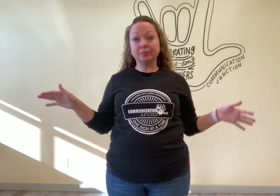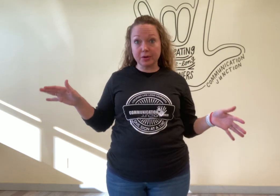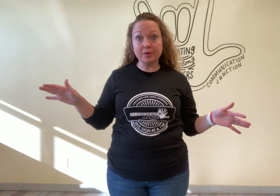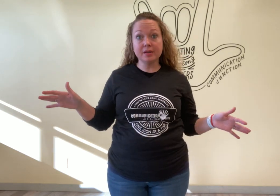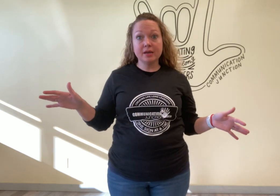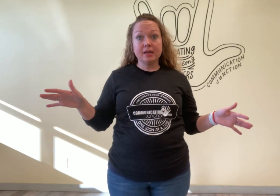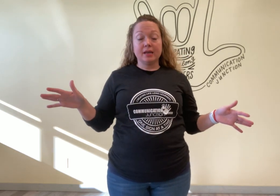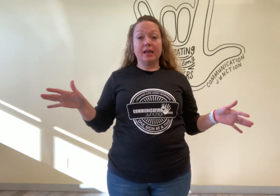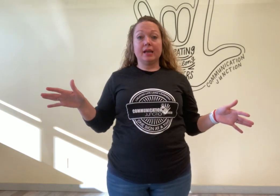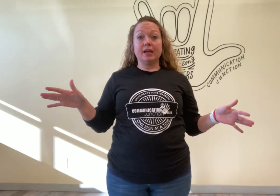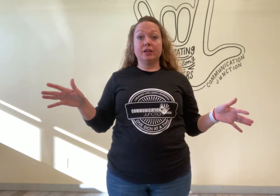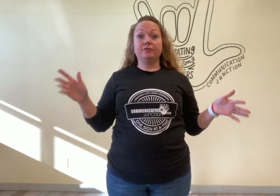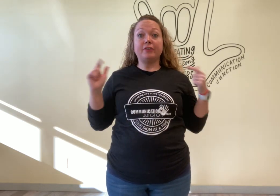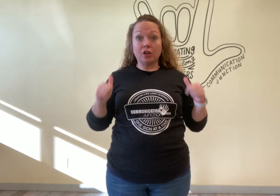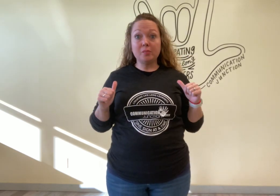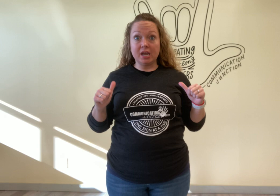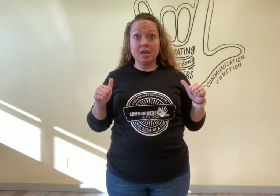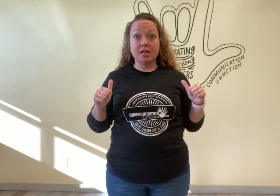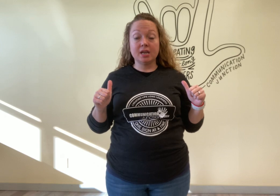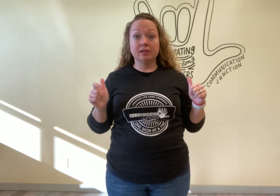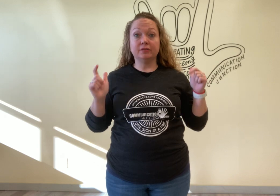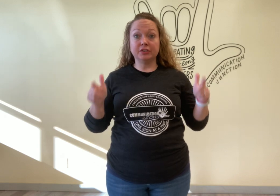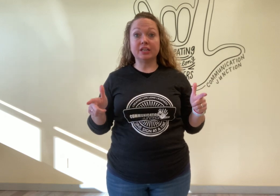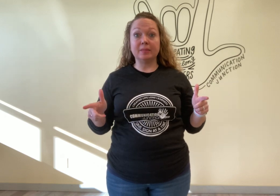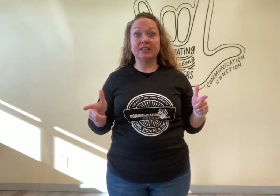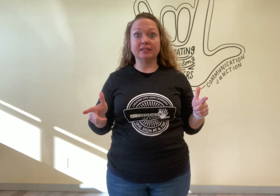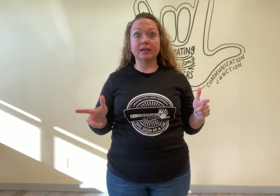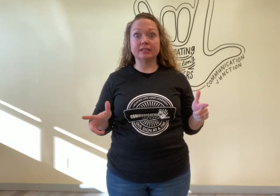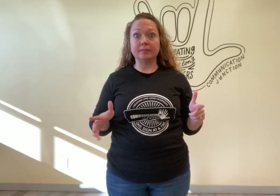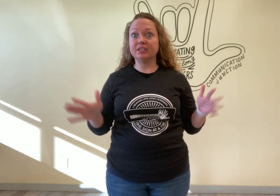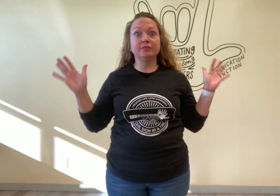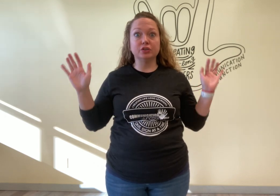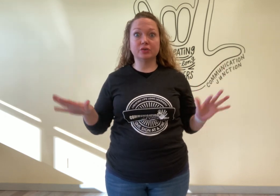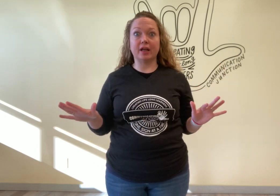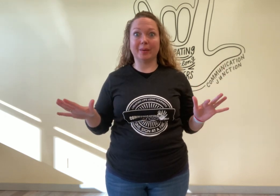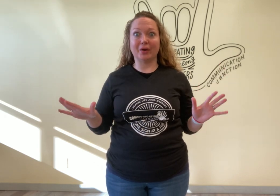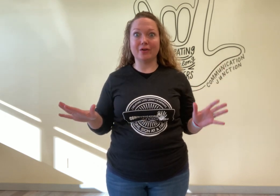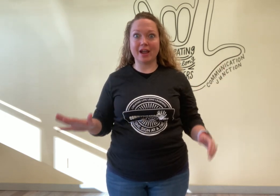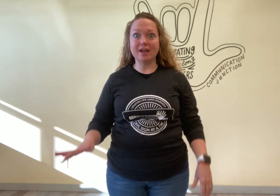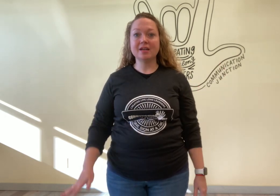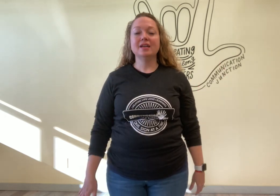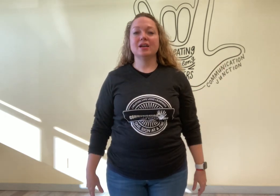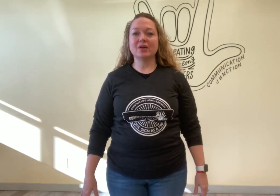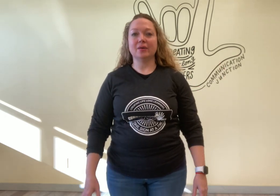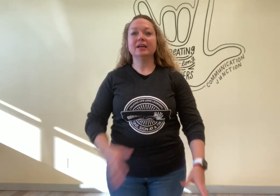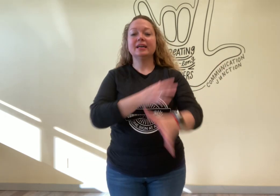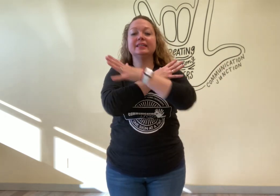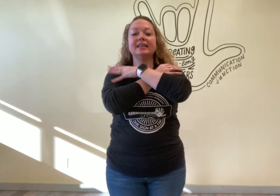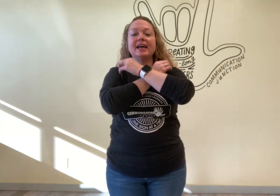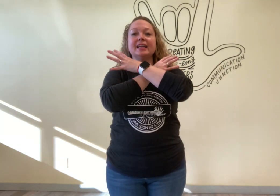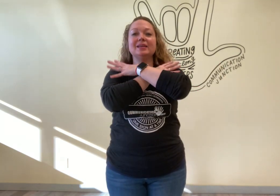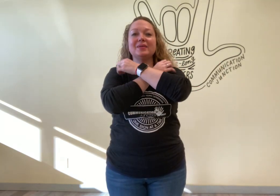through and follow me the first time, and then the second time, see if you can do it out of memory, okay? Here we go. Teddy bear,